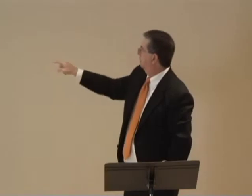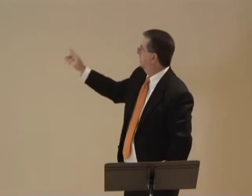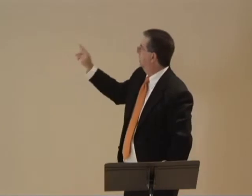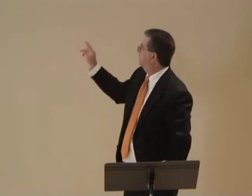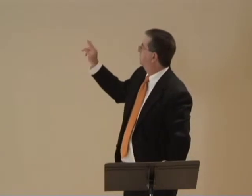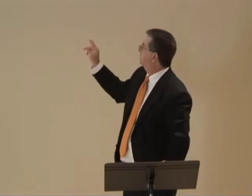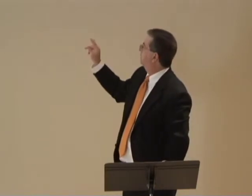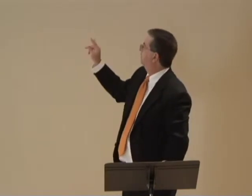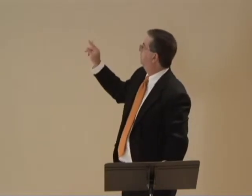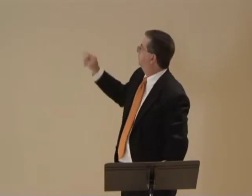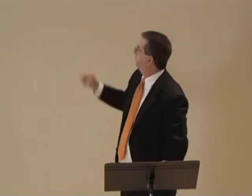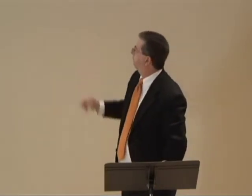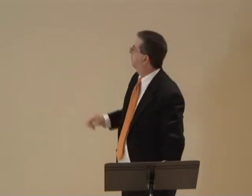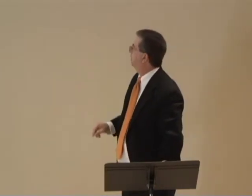I like verse 18.